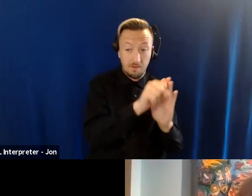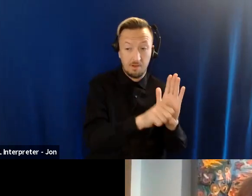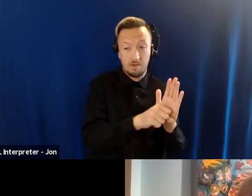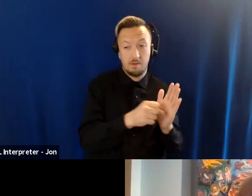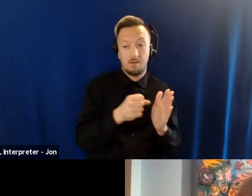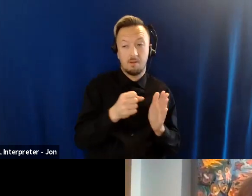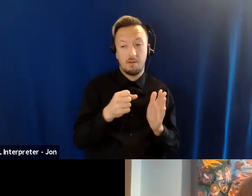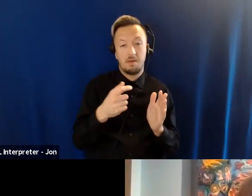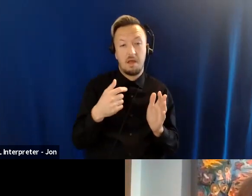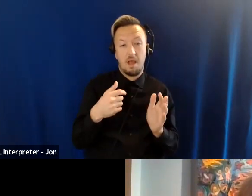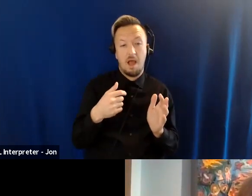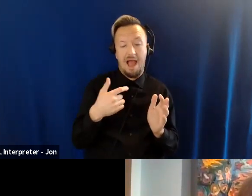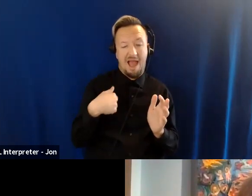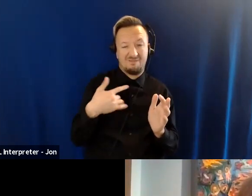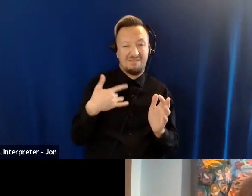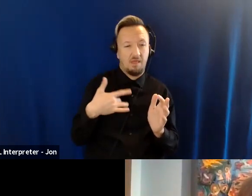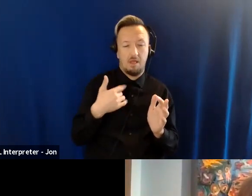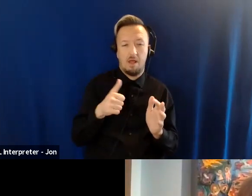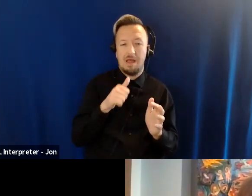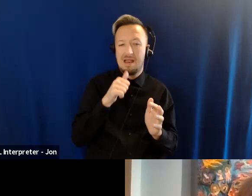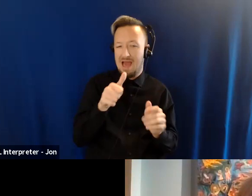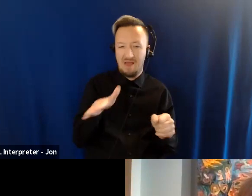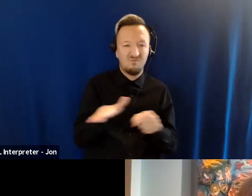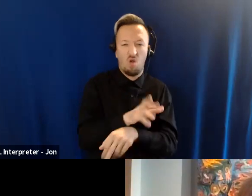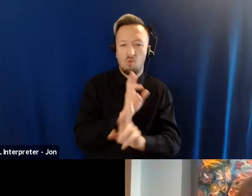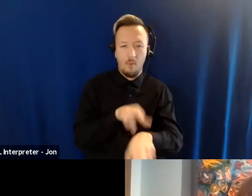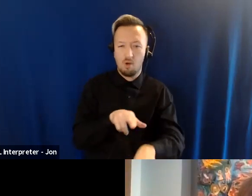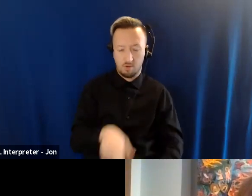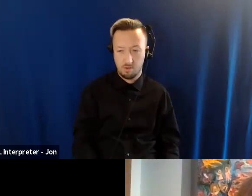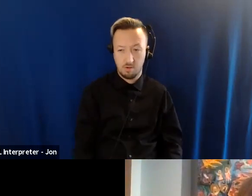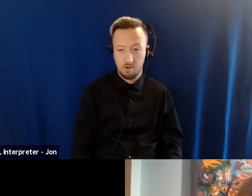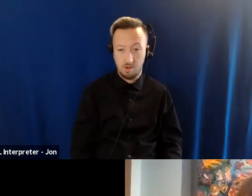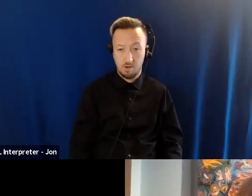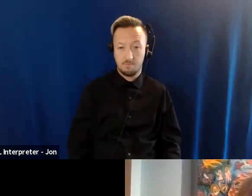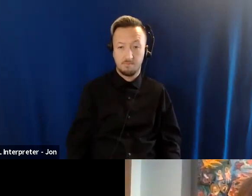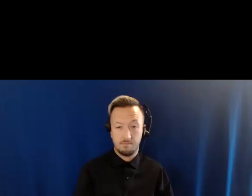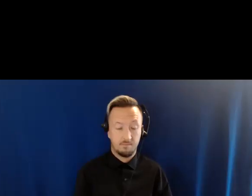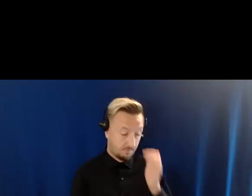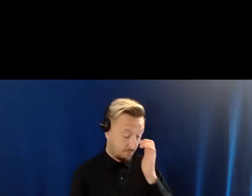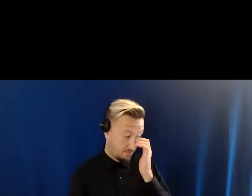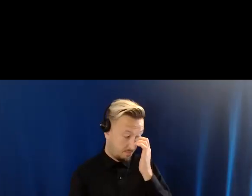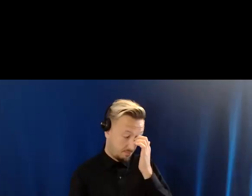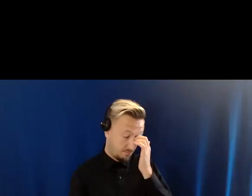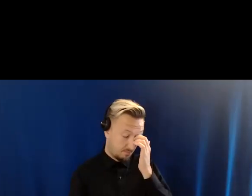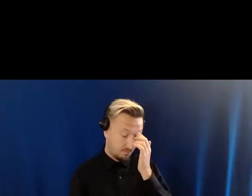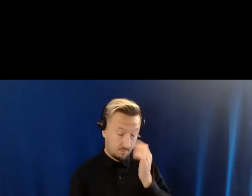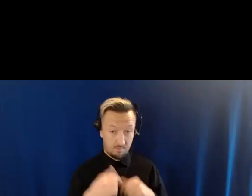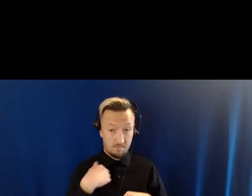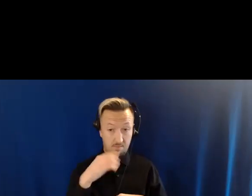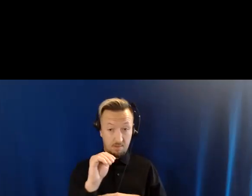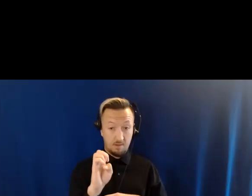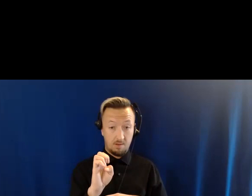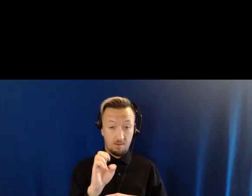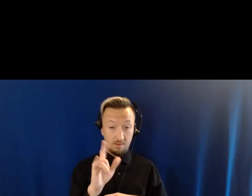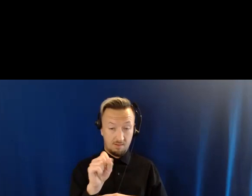extremely underreported in many places. This is Melissa. I don't necessarily think that the death rate is